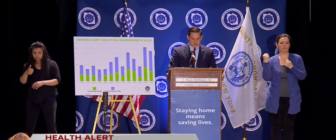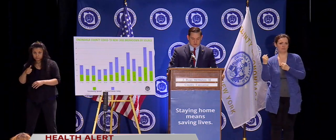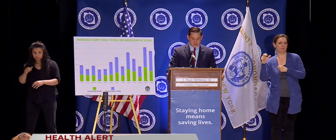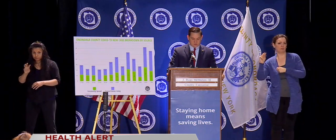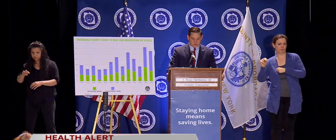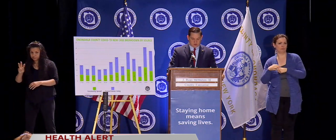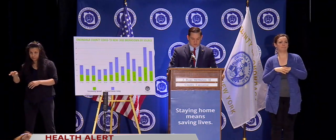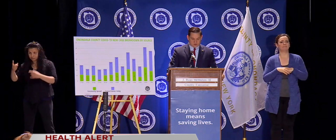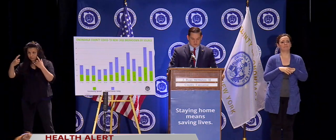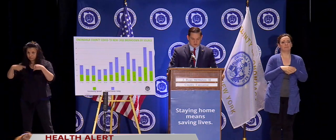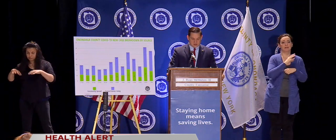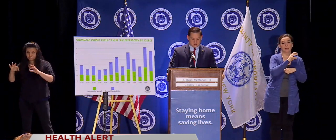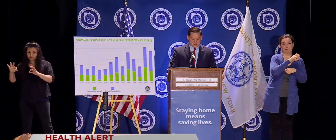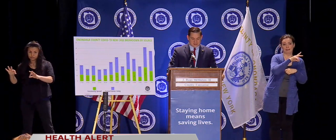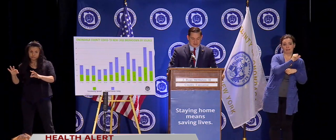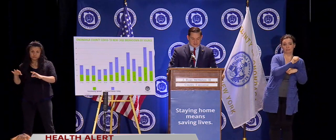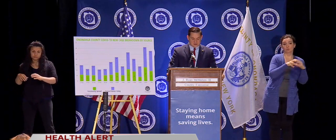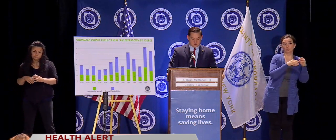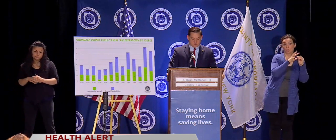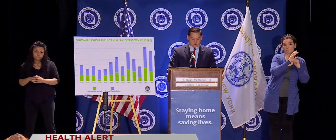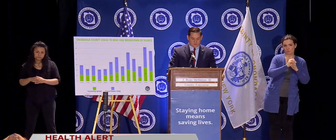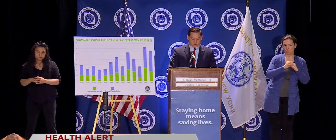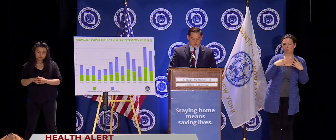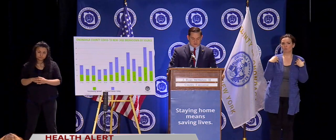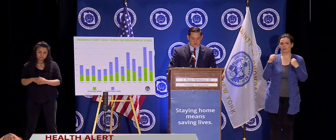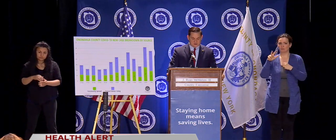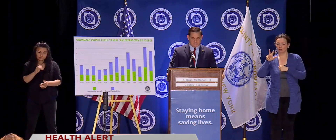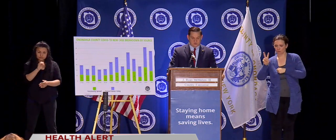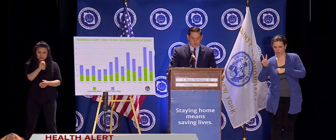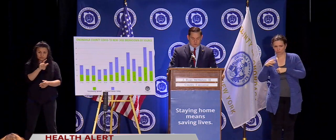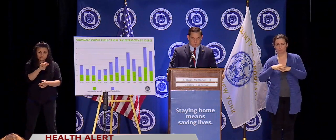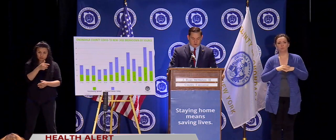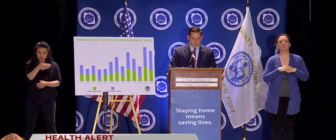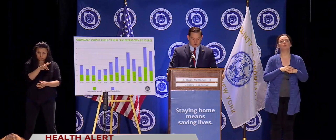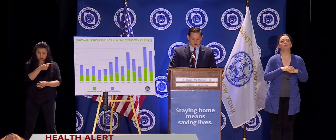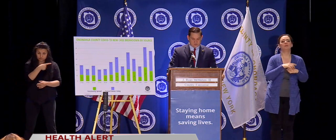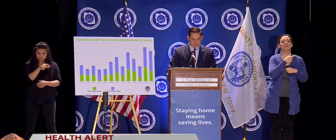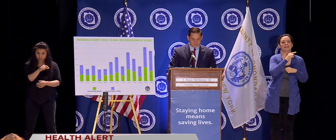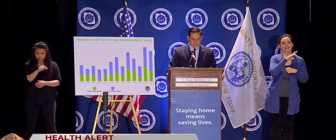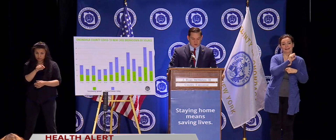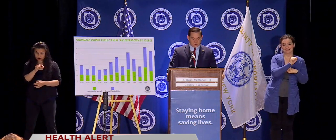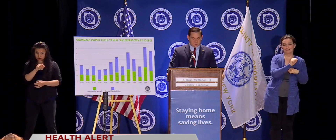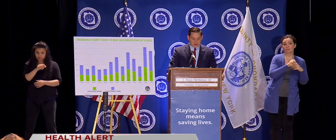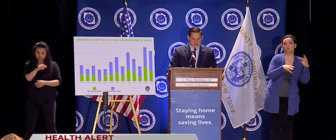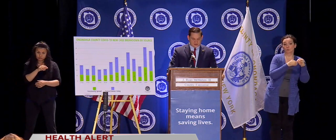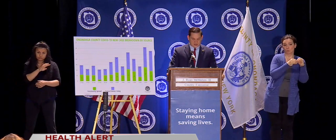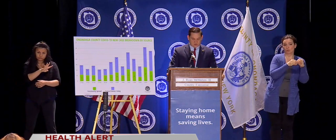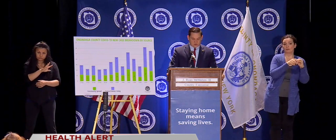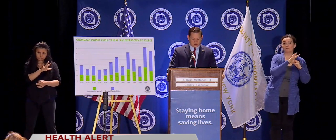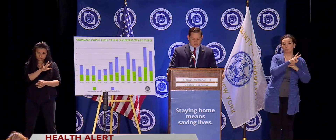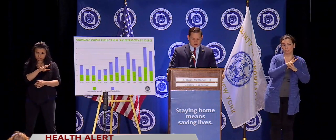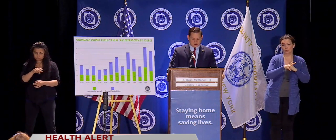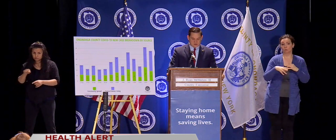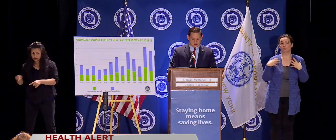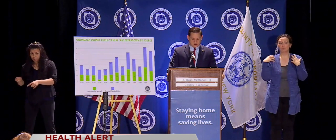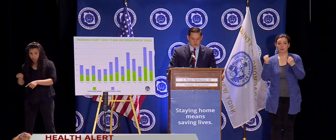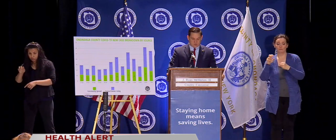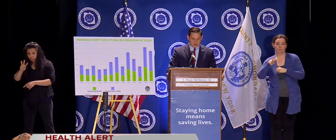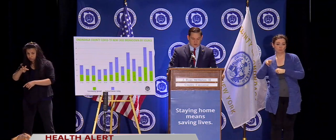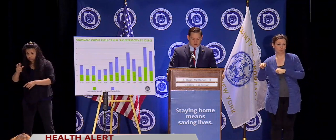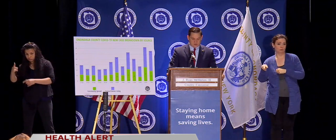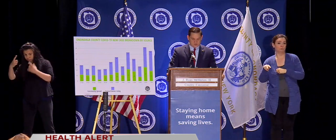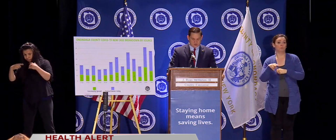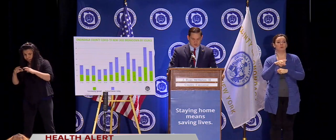cases, 32 recoveries. Gaddis, 44 cases, 21 recoveries. Lysander, 30 cases,